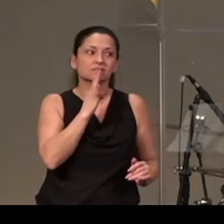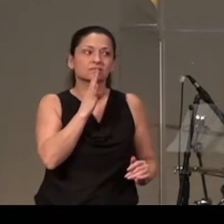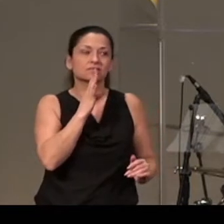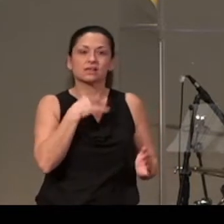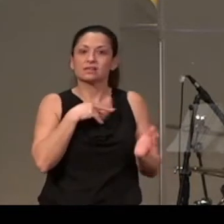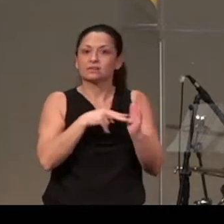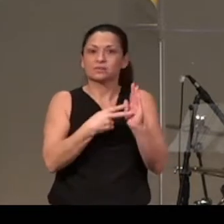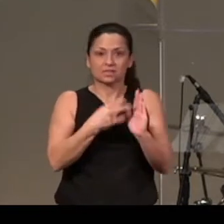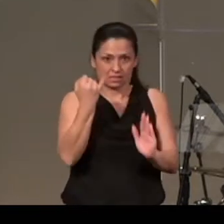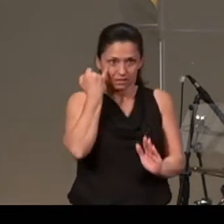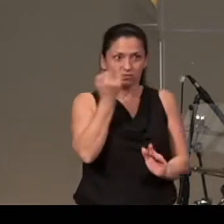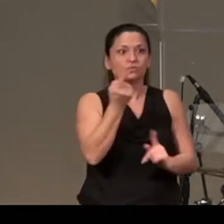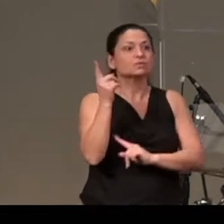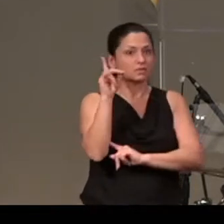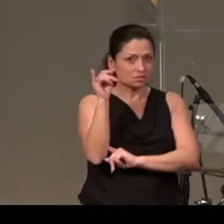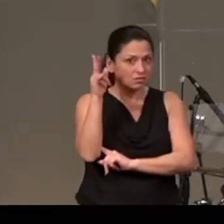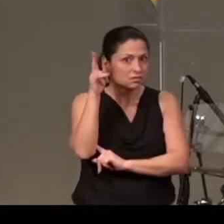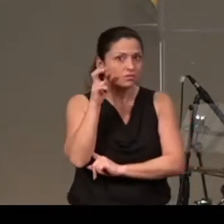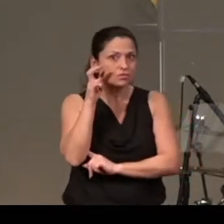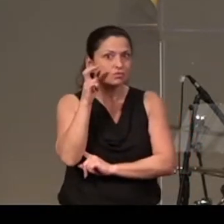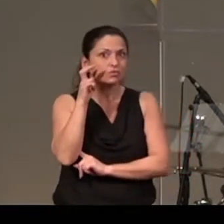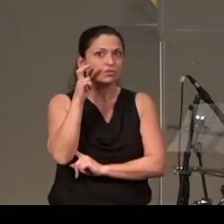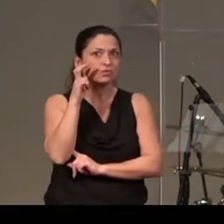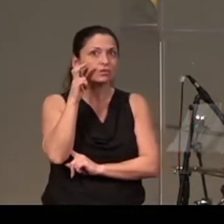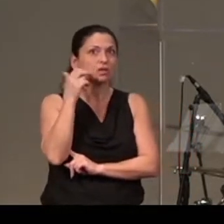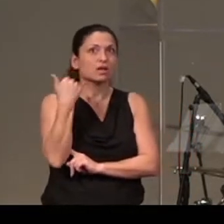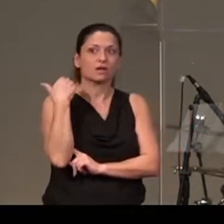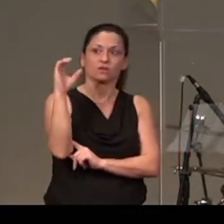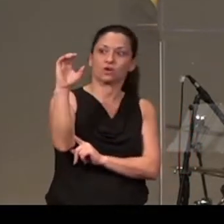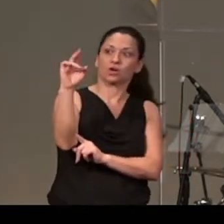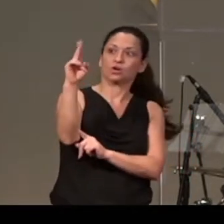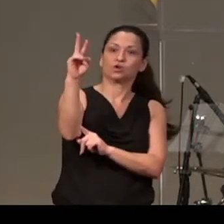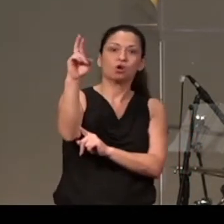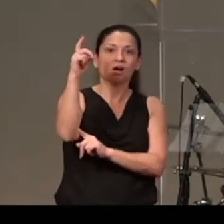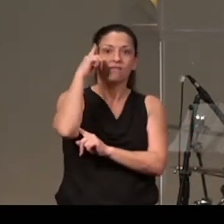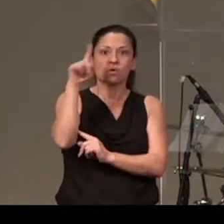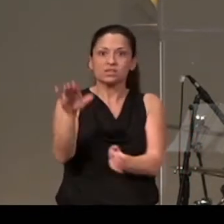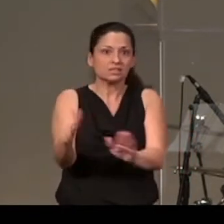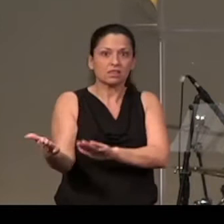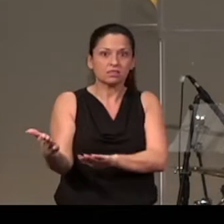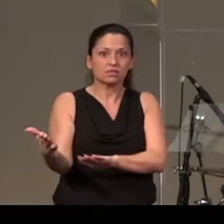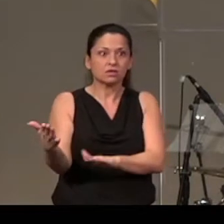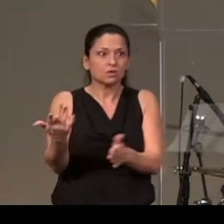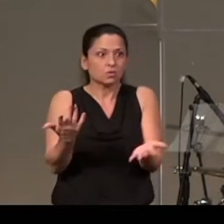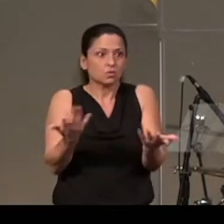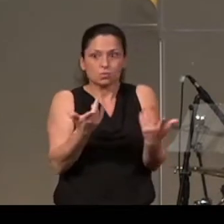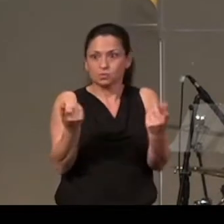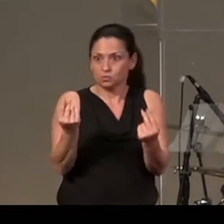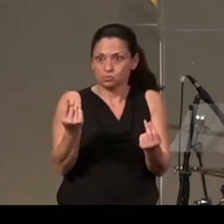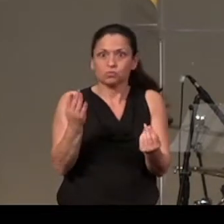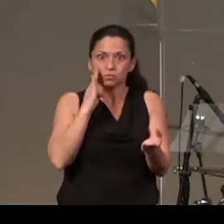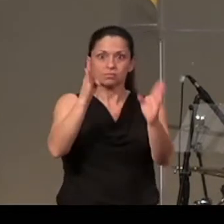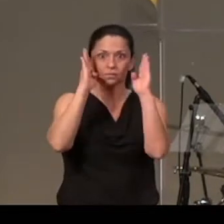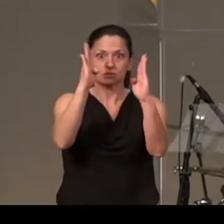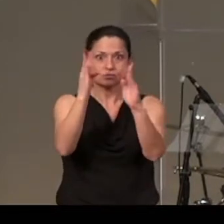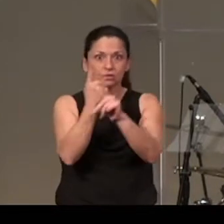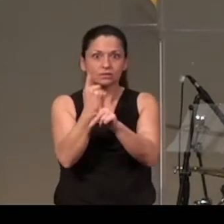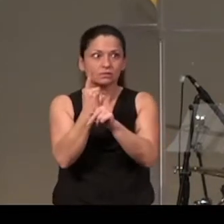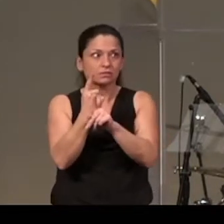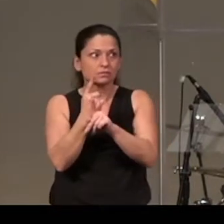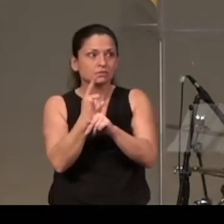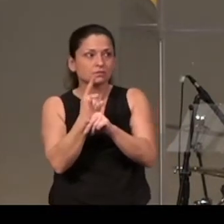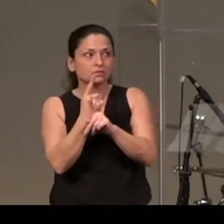I mean, if you heard there was a cure for death, you might what? Pay attention. Did you